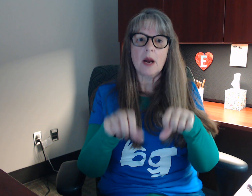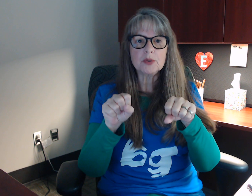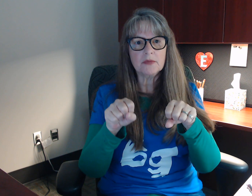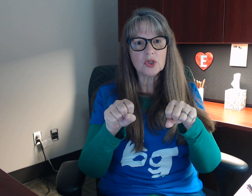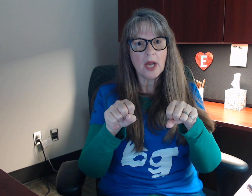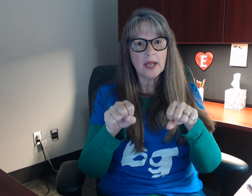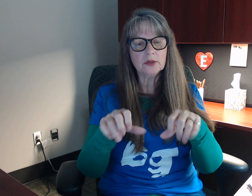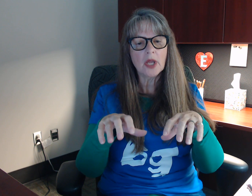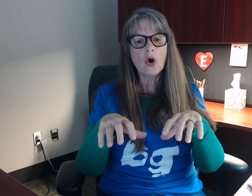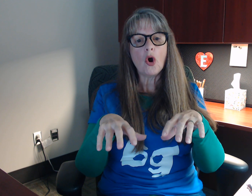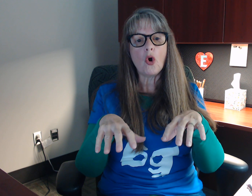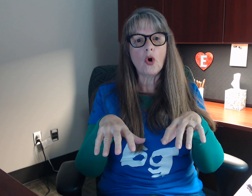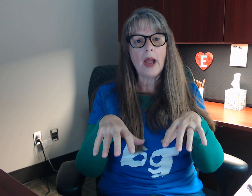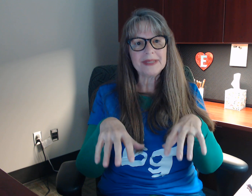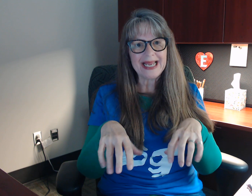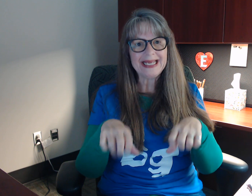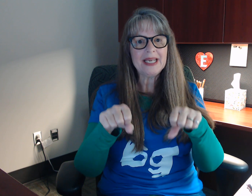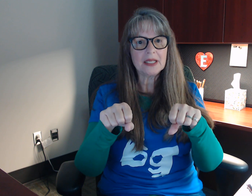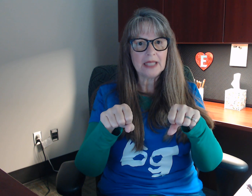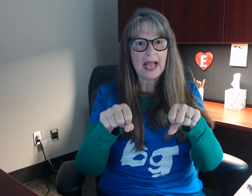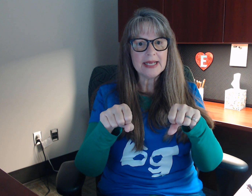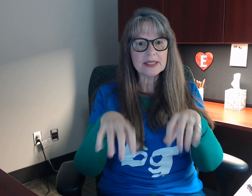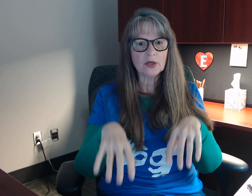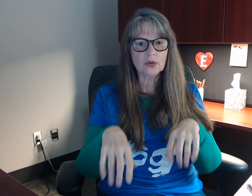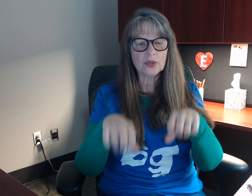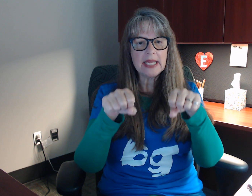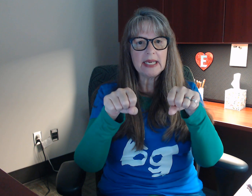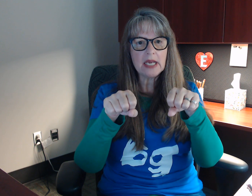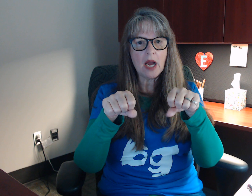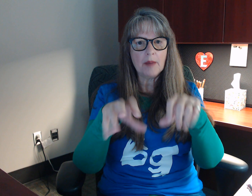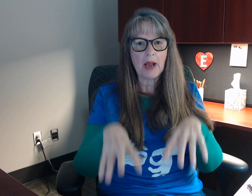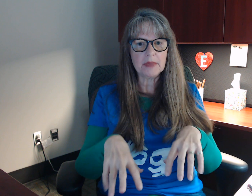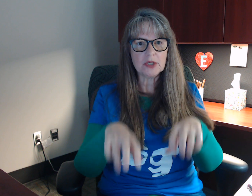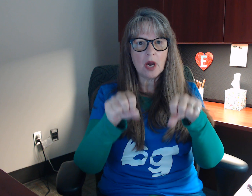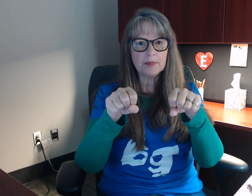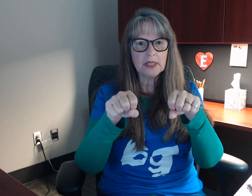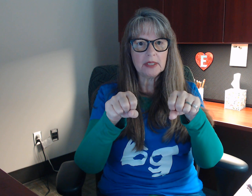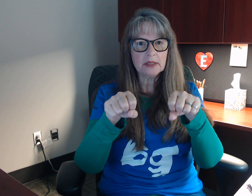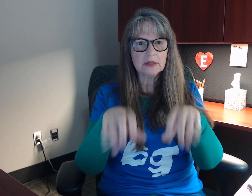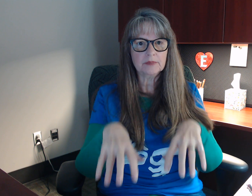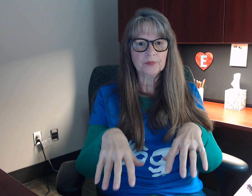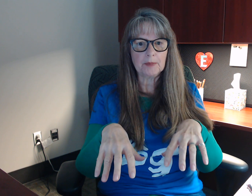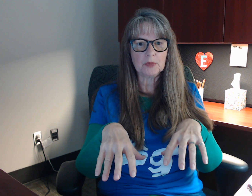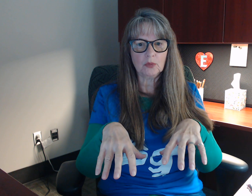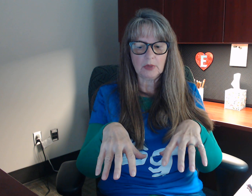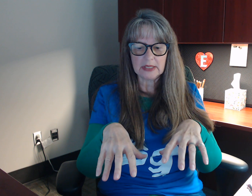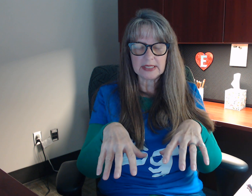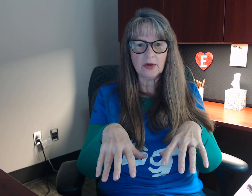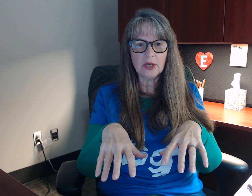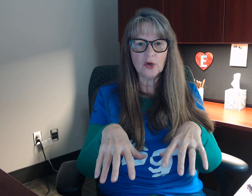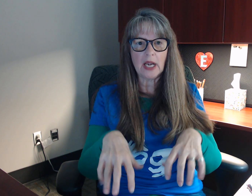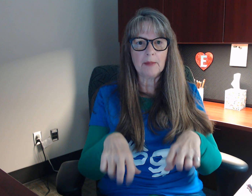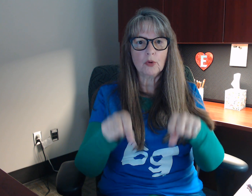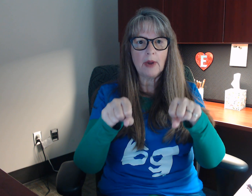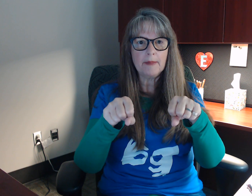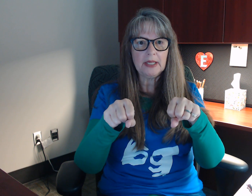of a child, or I'm taking a class. You're taking up. I'm adopting it. It's down here, and I'm grabbing it to